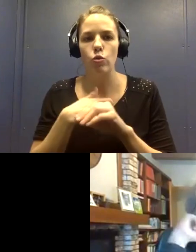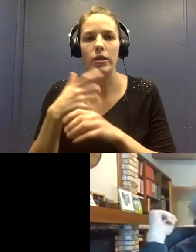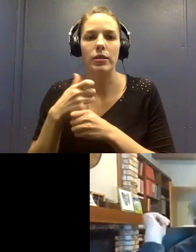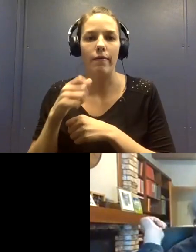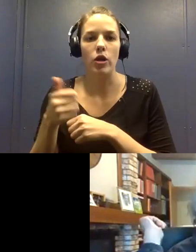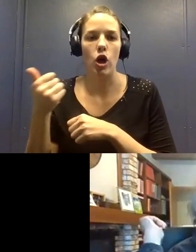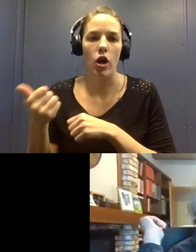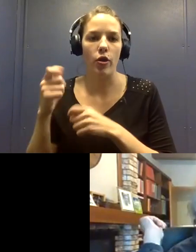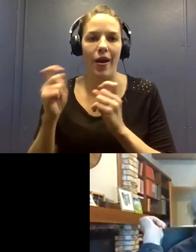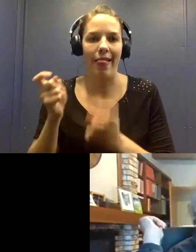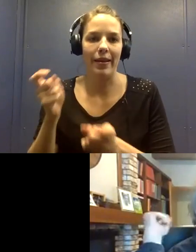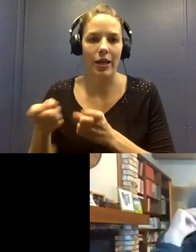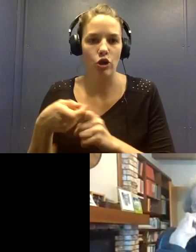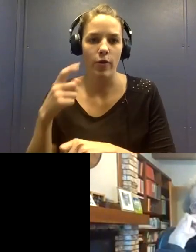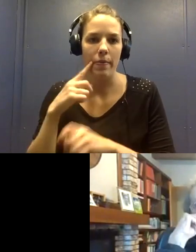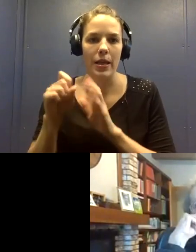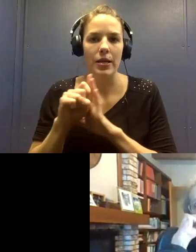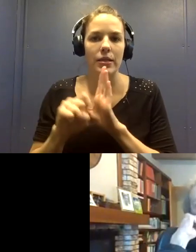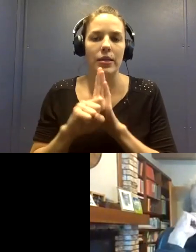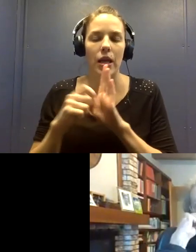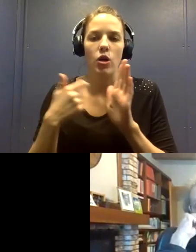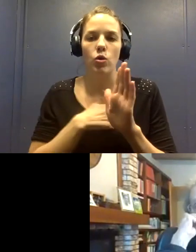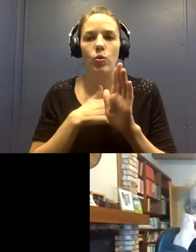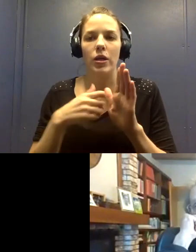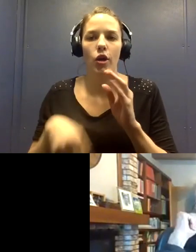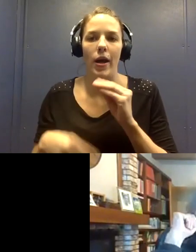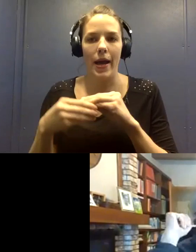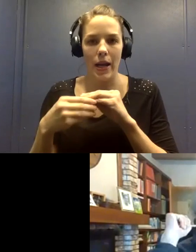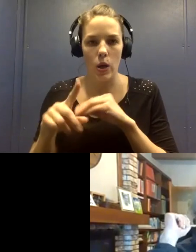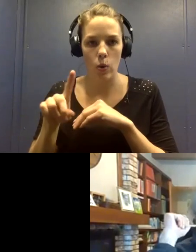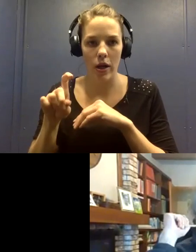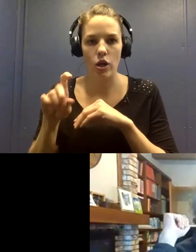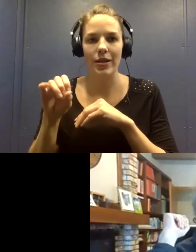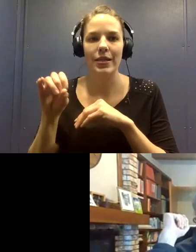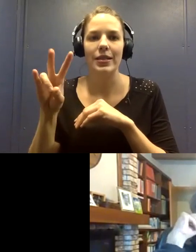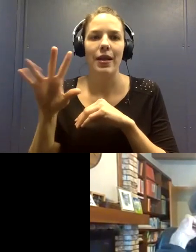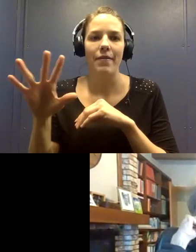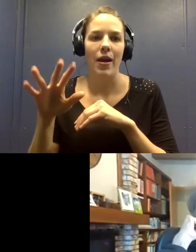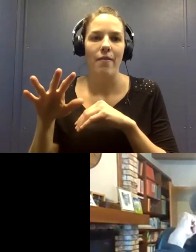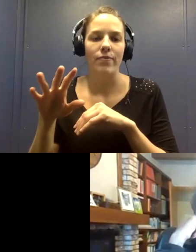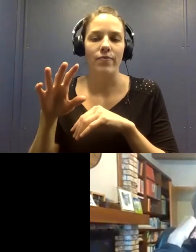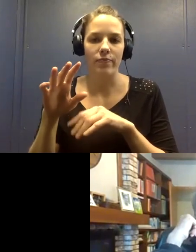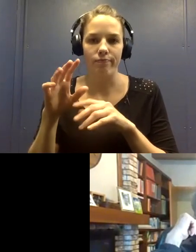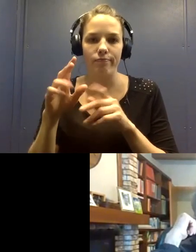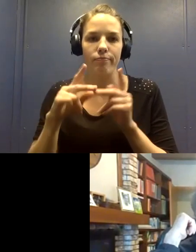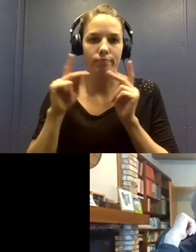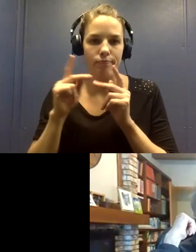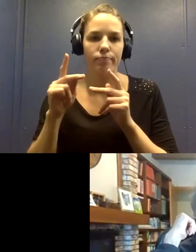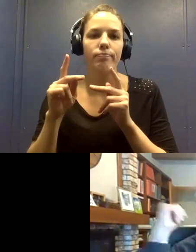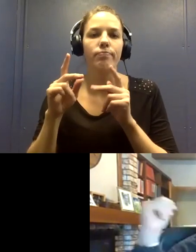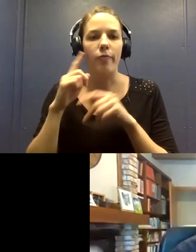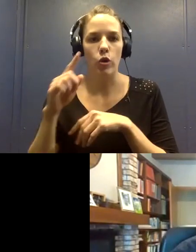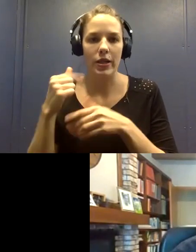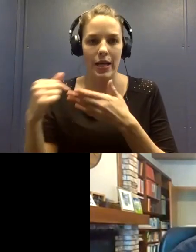another allocation from the state, so we are adding 175 slots to the next